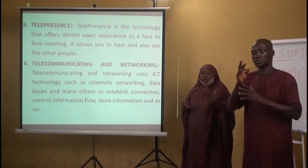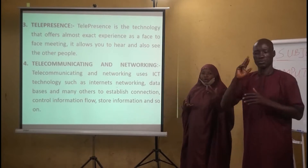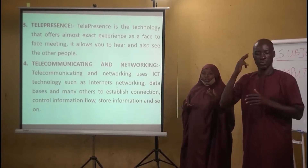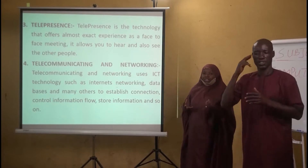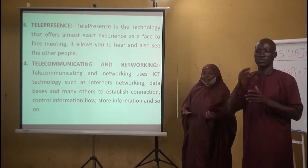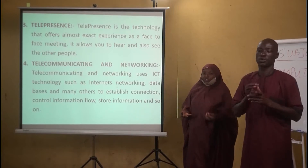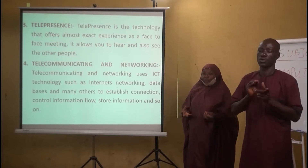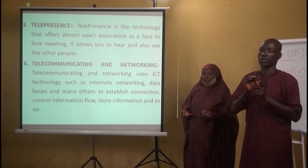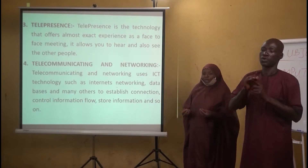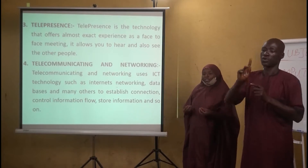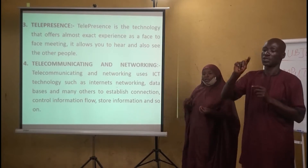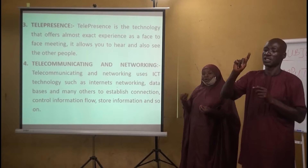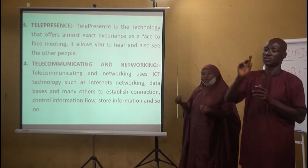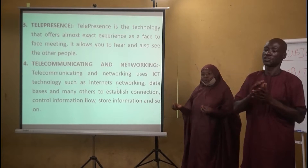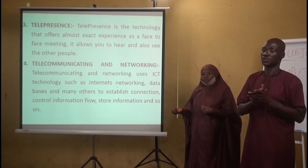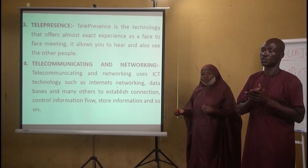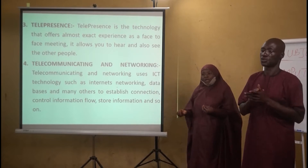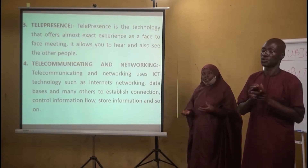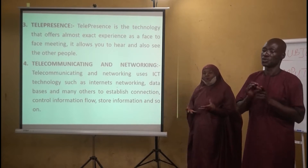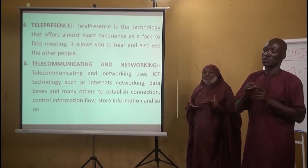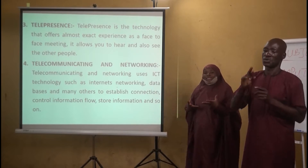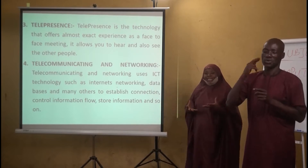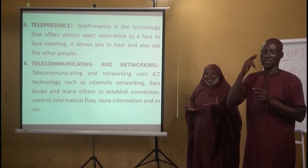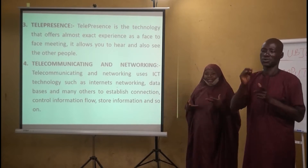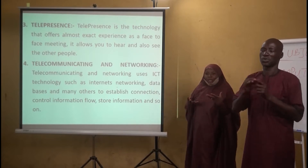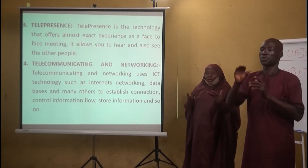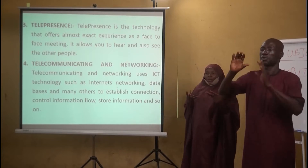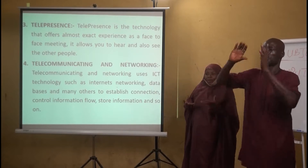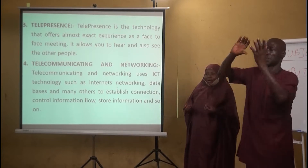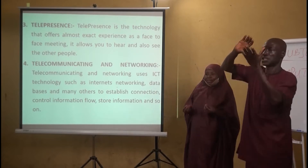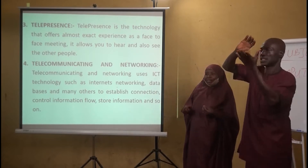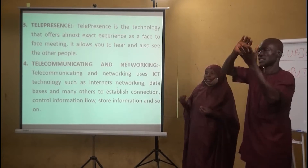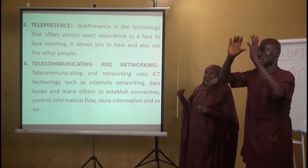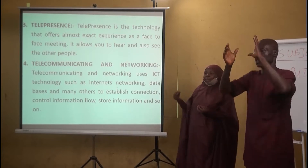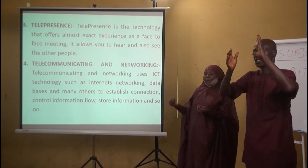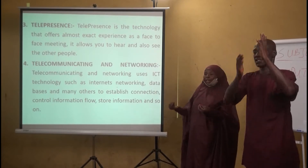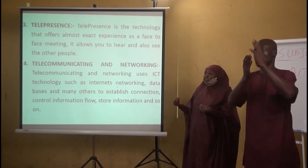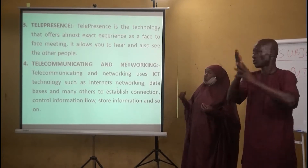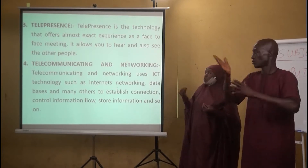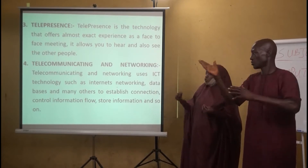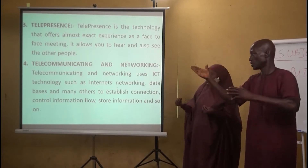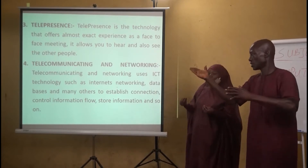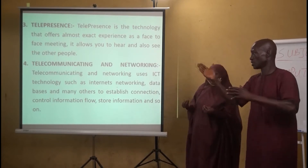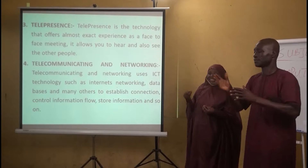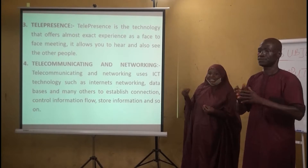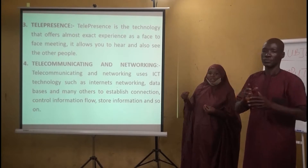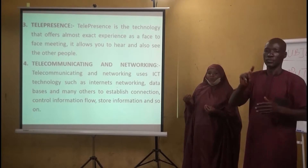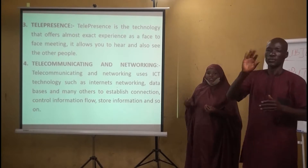or television broadcast or radio broadcast or satellite broadcast. It depends on which of the